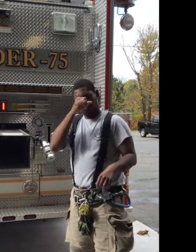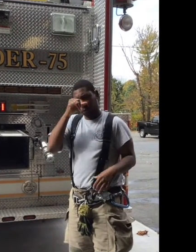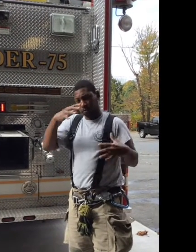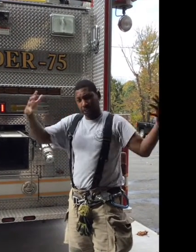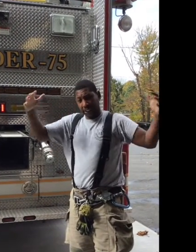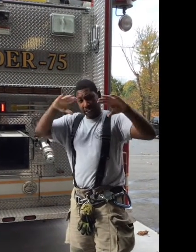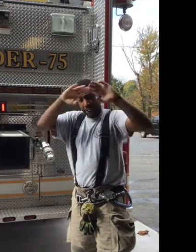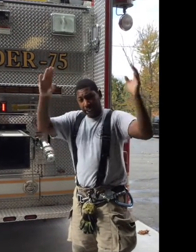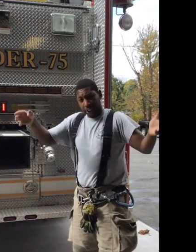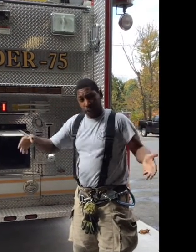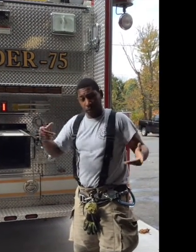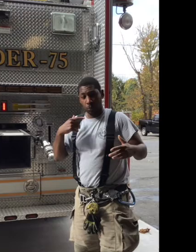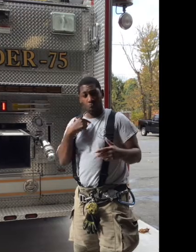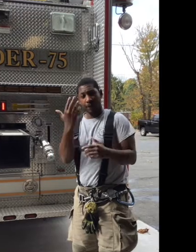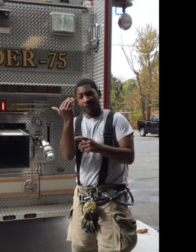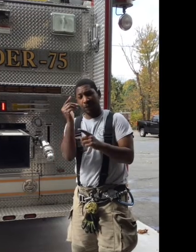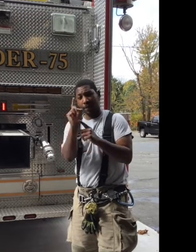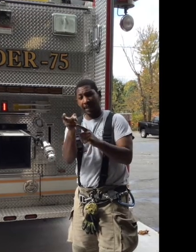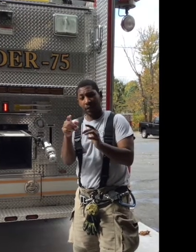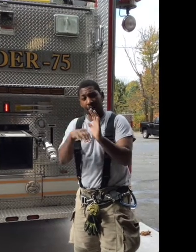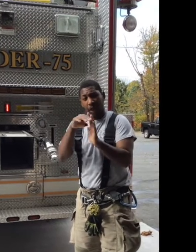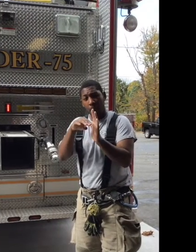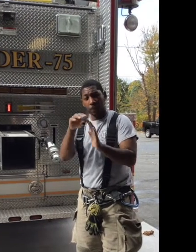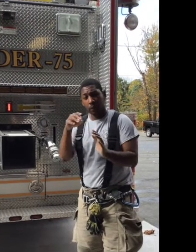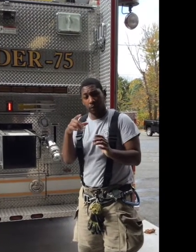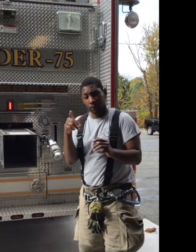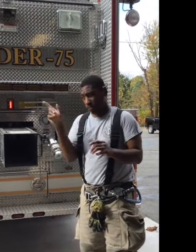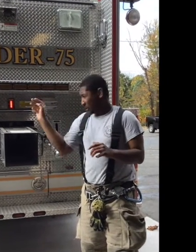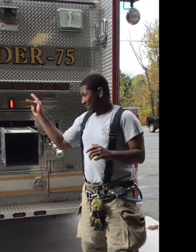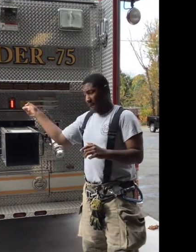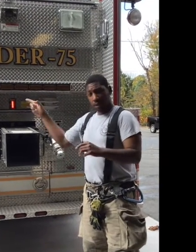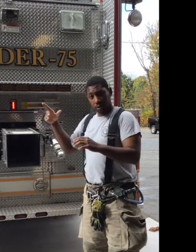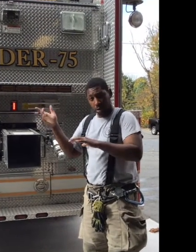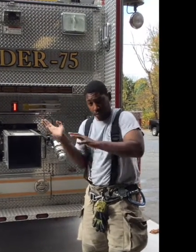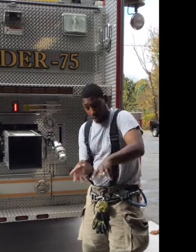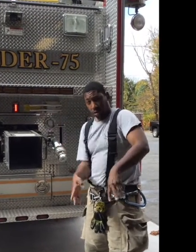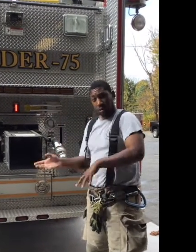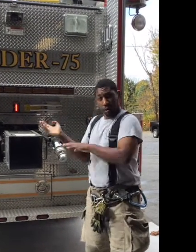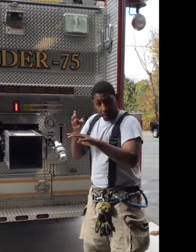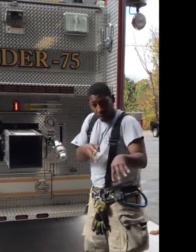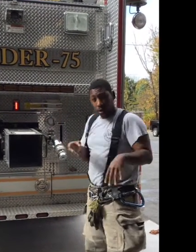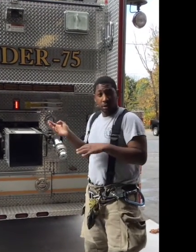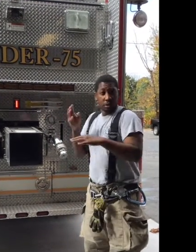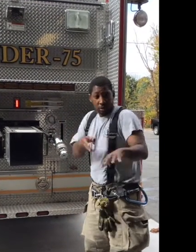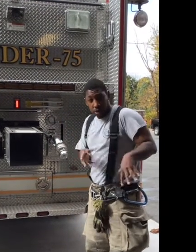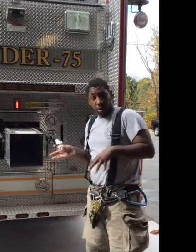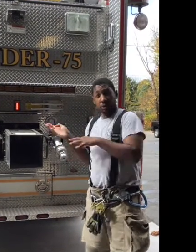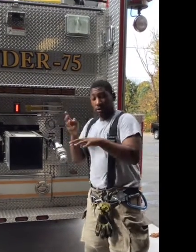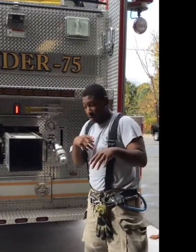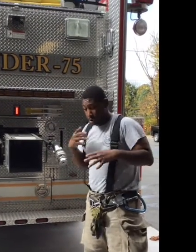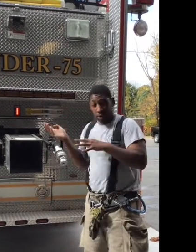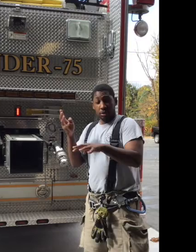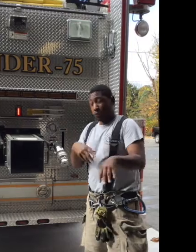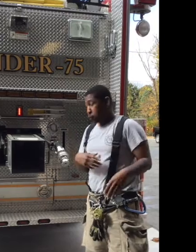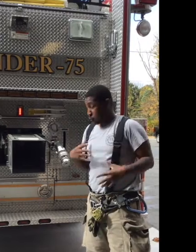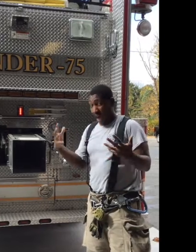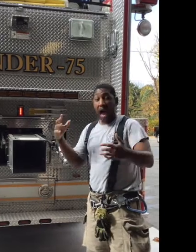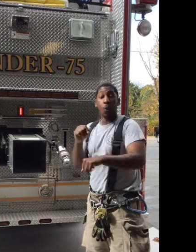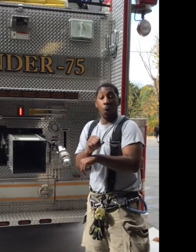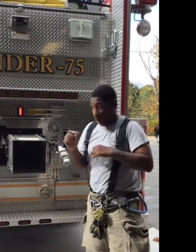country. It was a huge house, and it took 15 minutes to fill up the water in the portable tank.